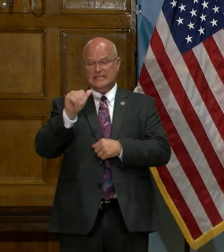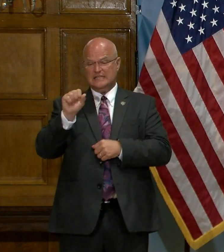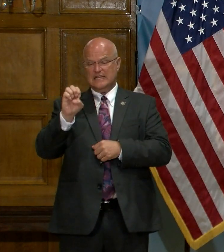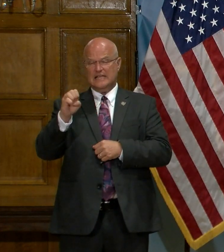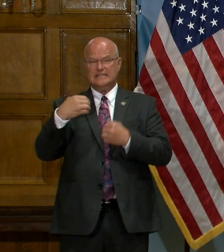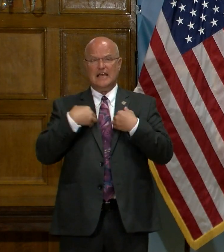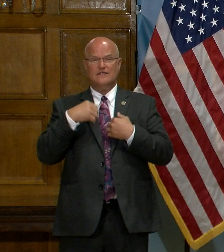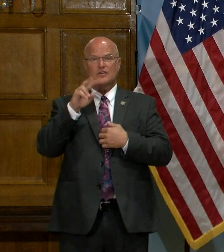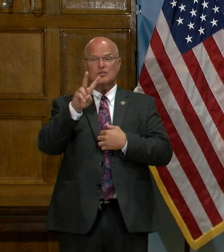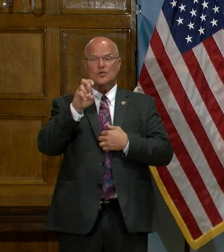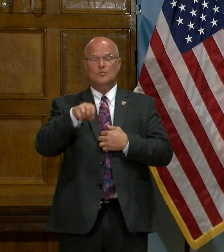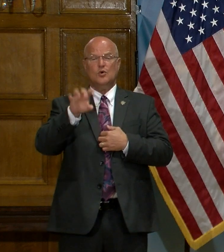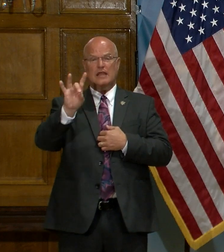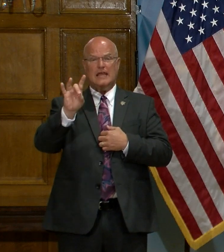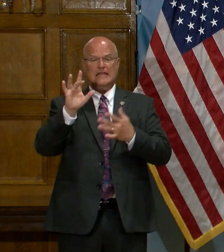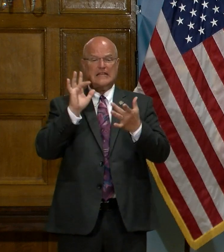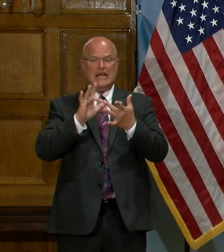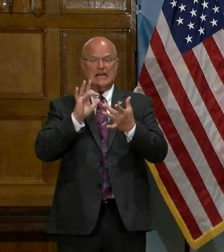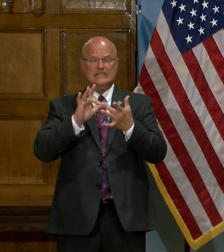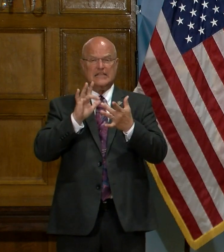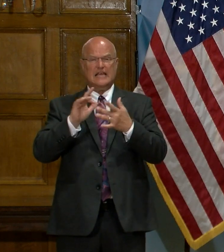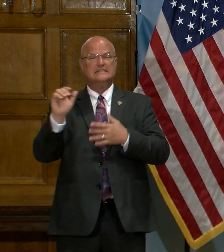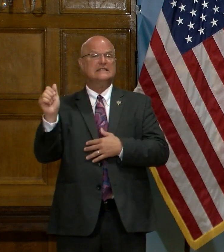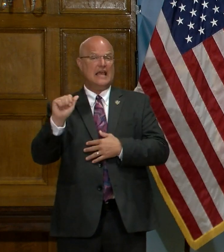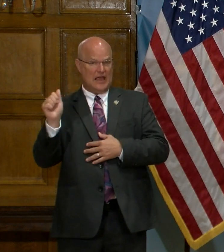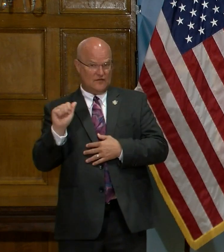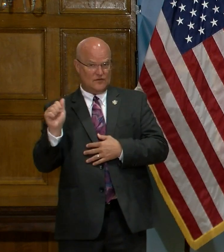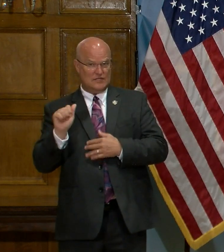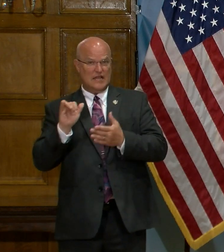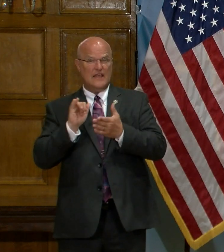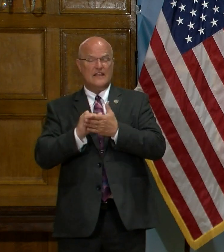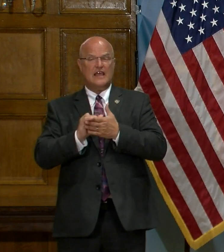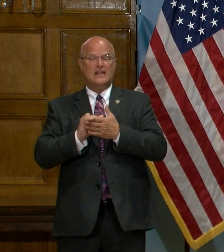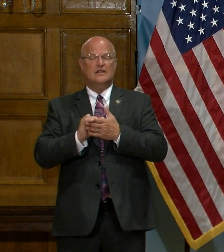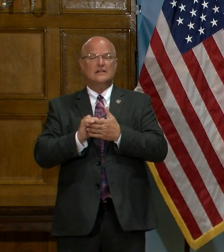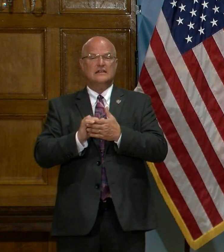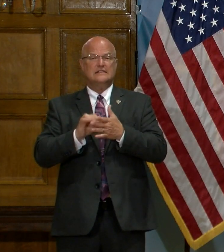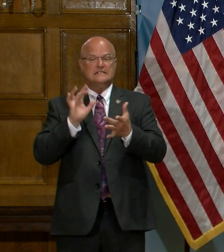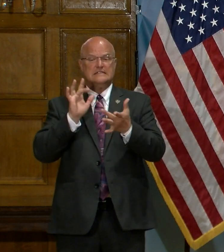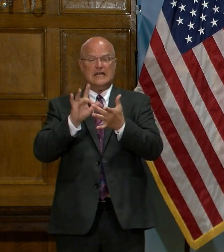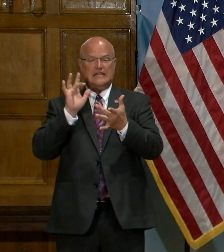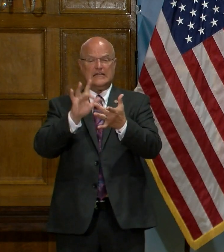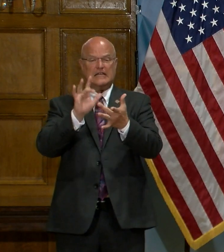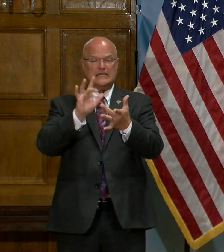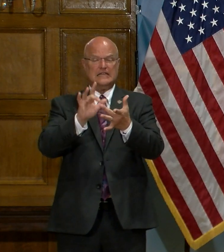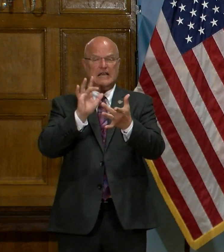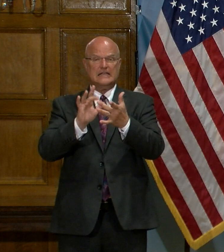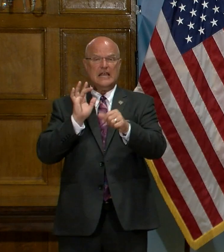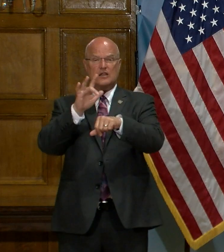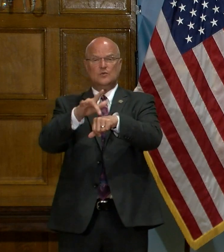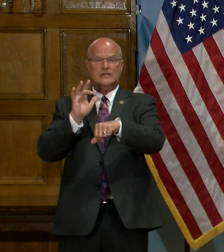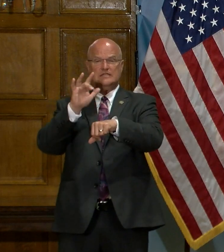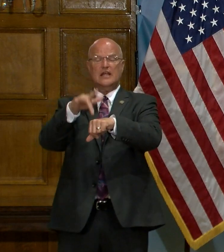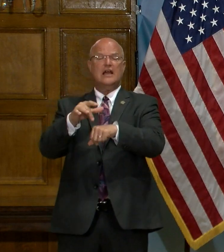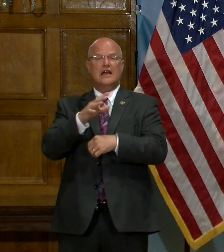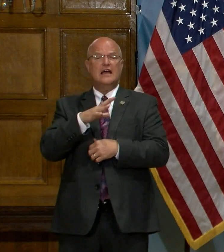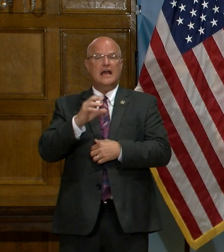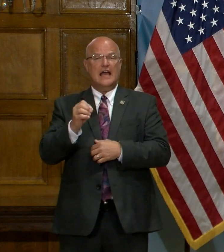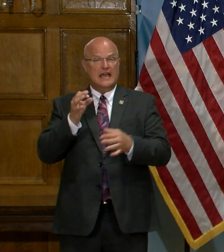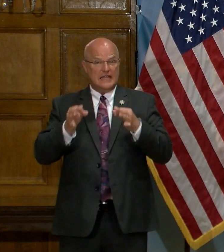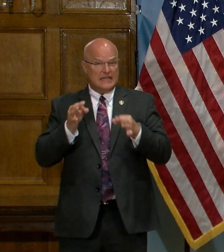You'd have 2.8 contacts on the average that are having to contact and reach out,